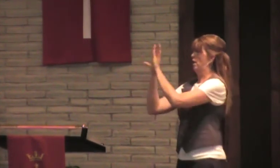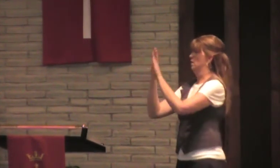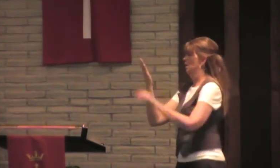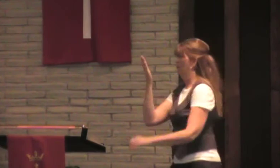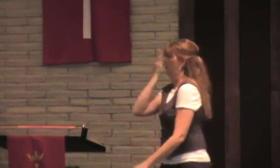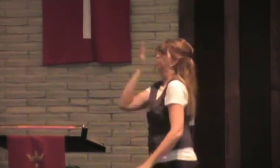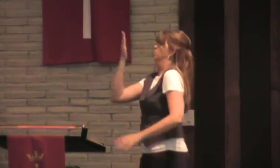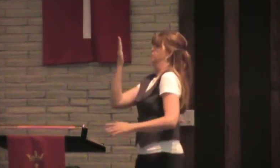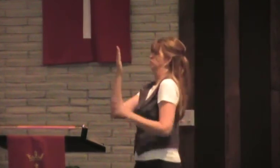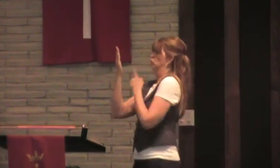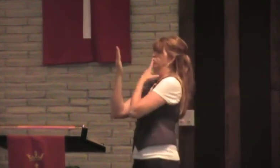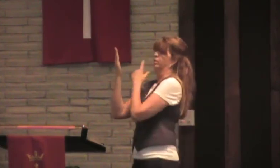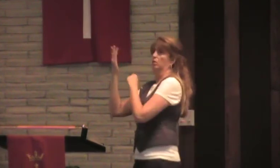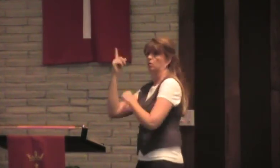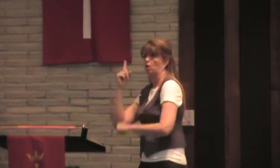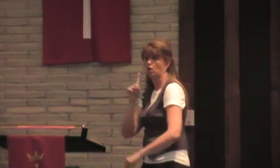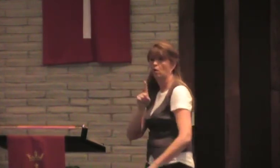door